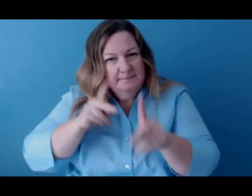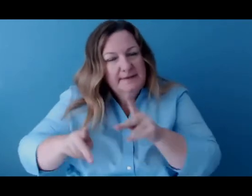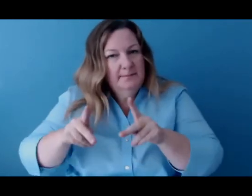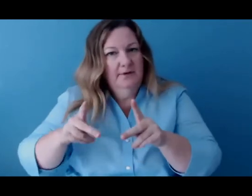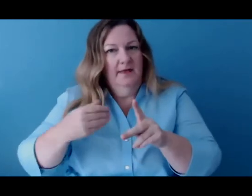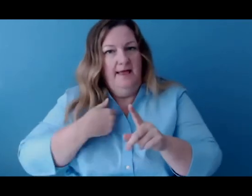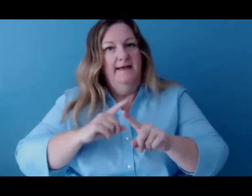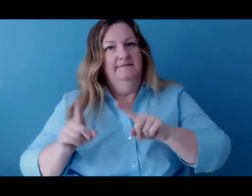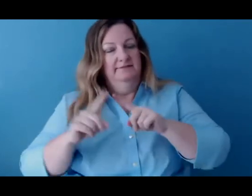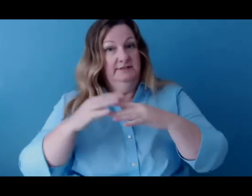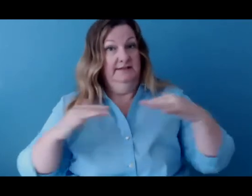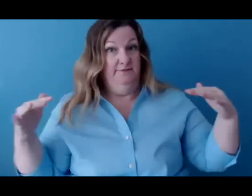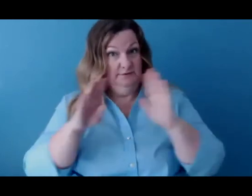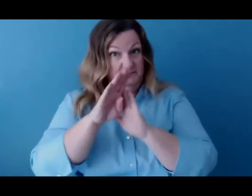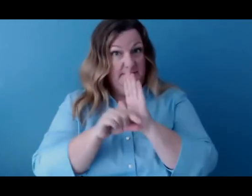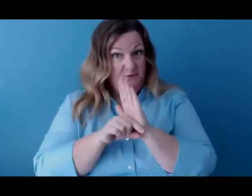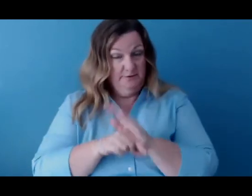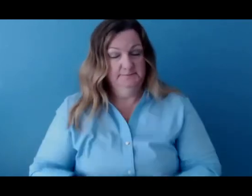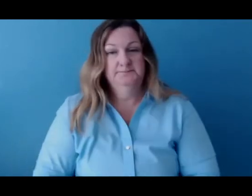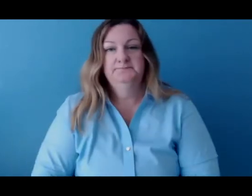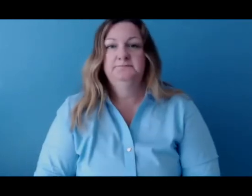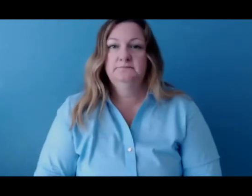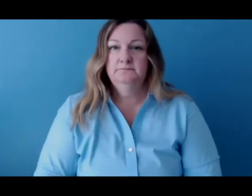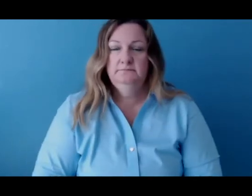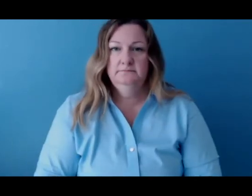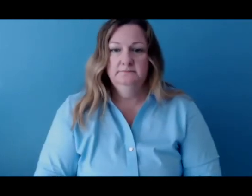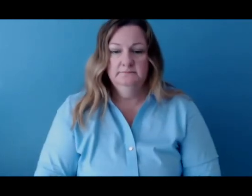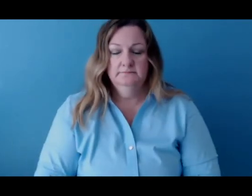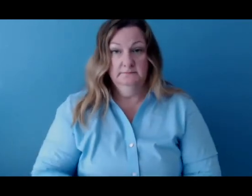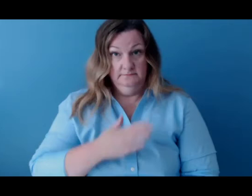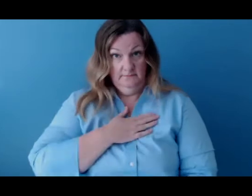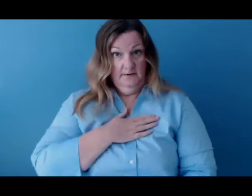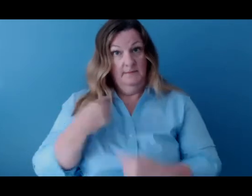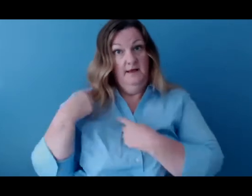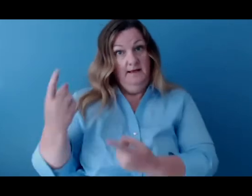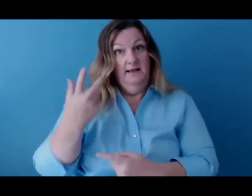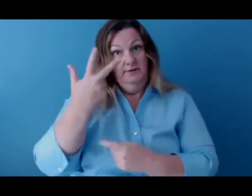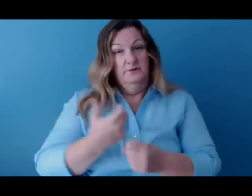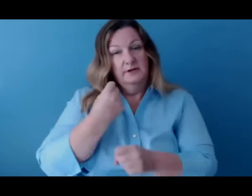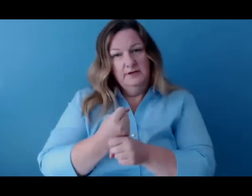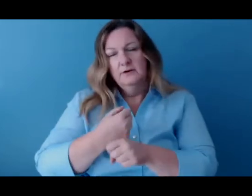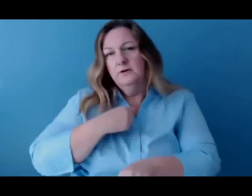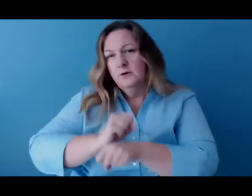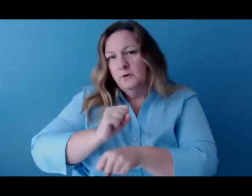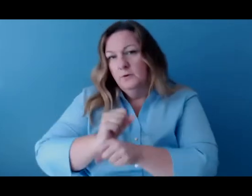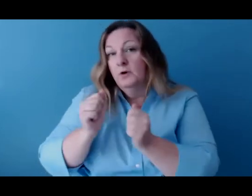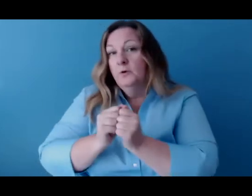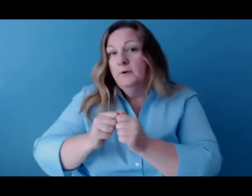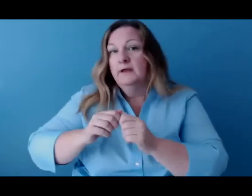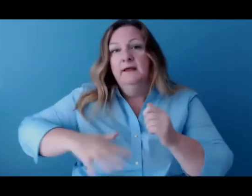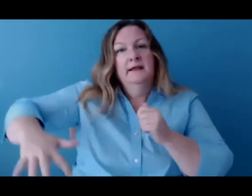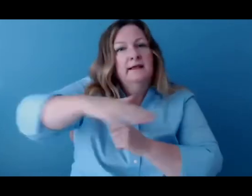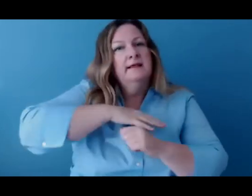and find that talent. I've spent the last 3 years working in social impact. Within Cicero Group, there